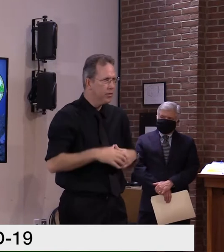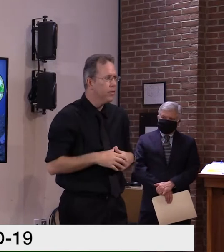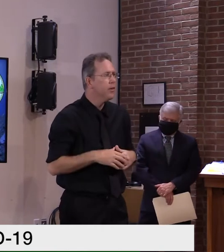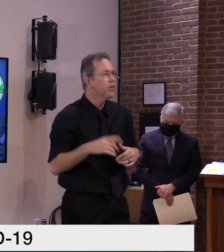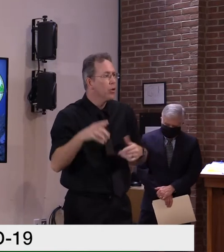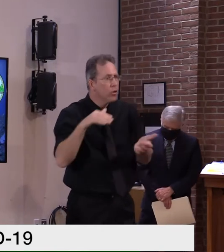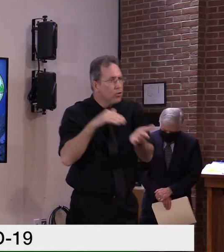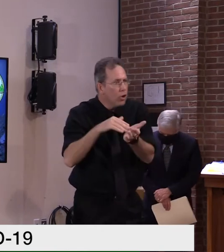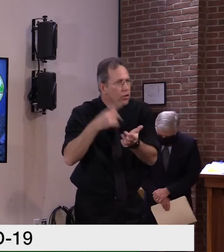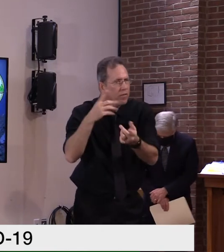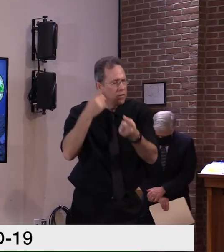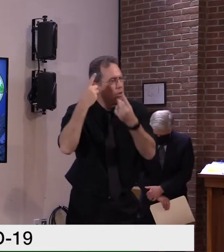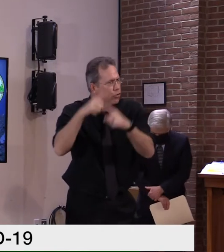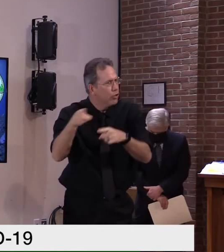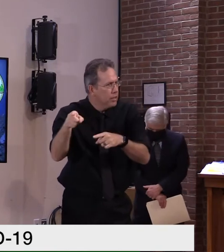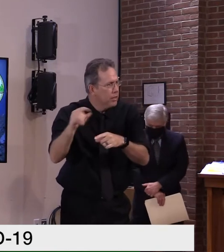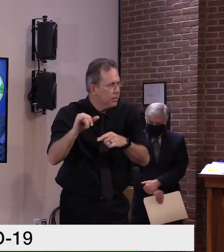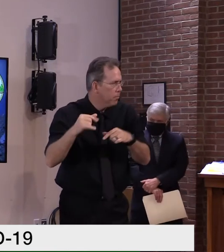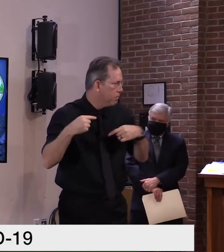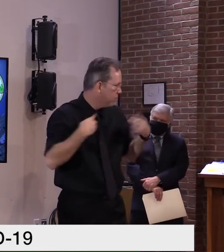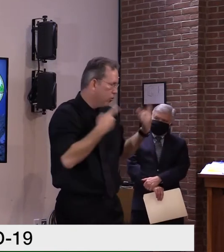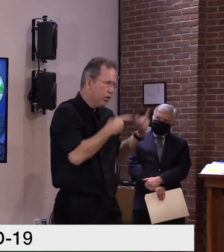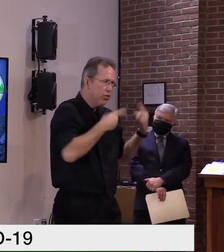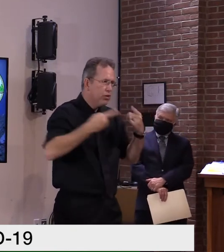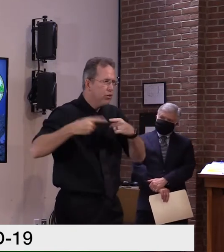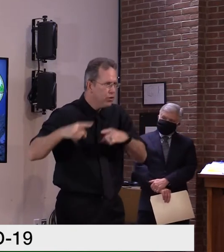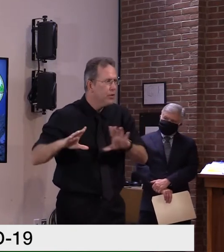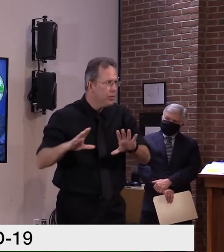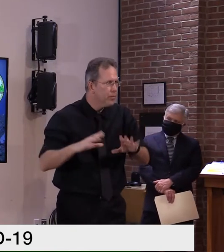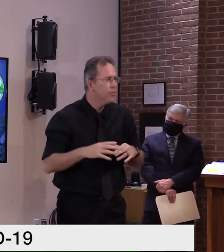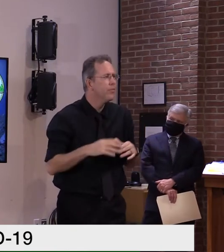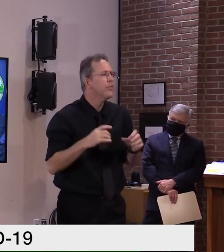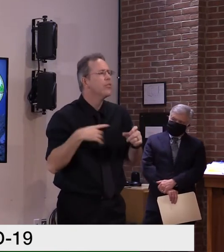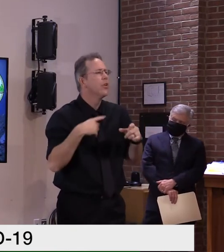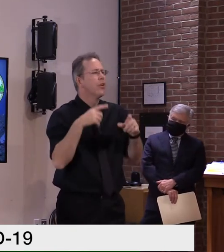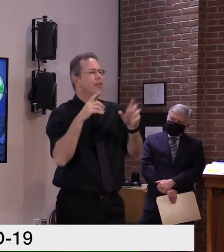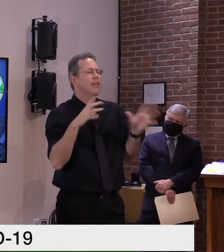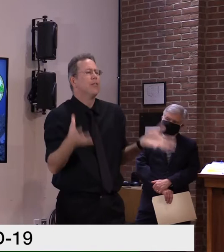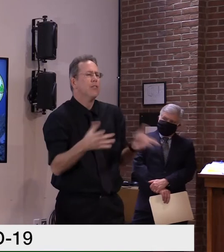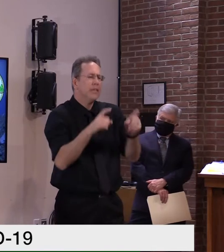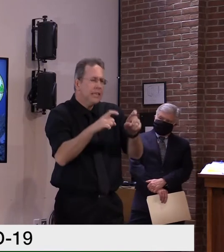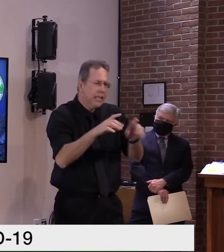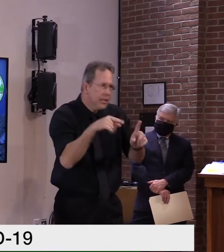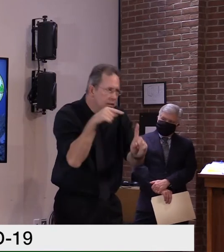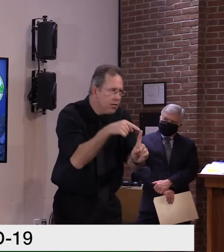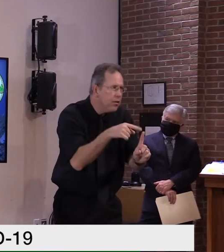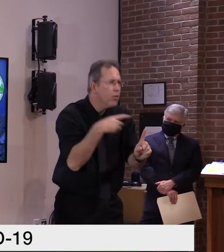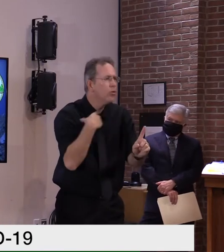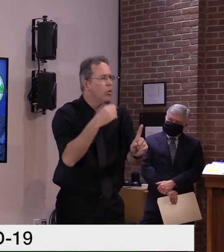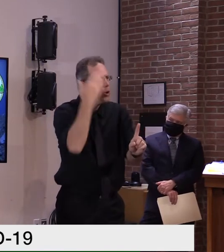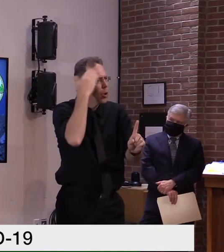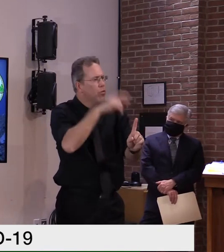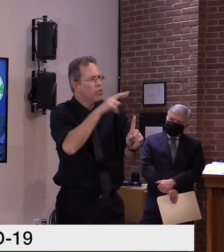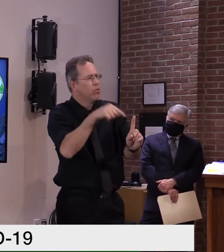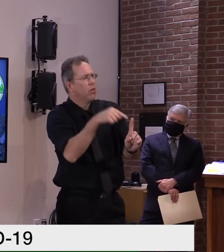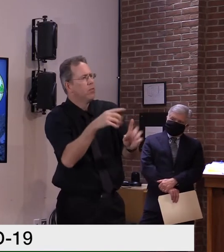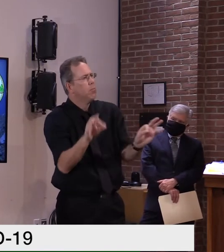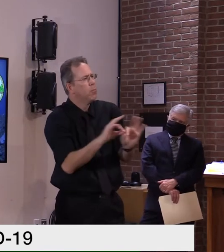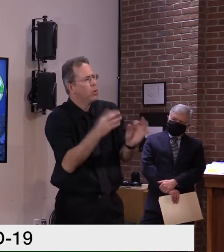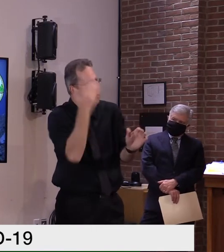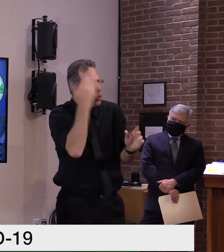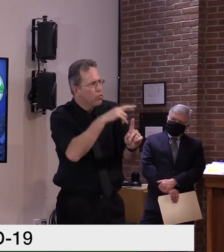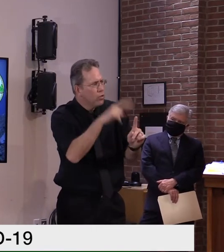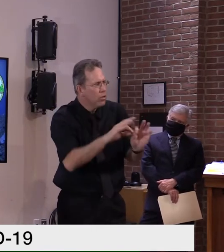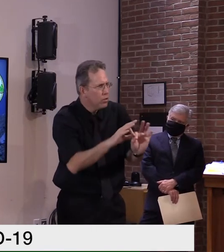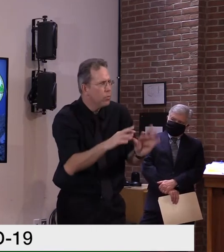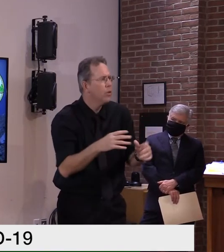same concerns, but we want to get you tested because we want to know whether you should be protecting yourself and your family and